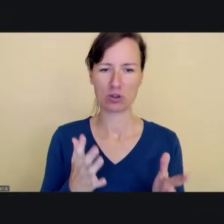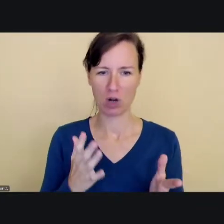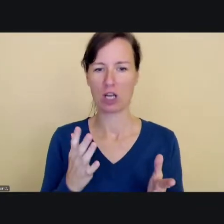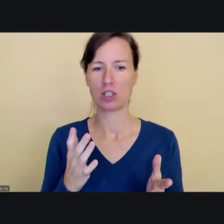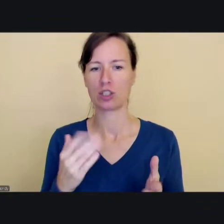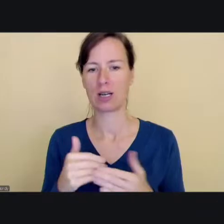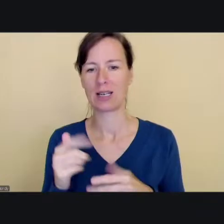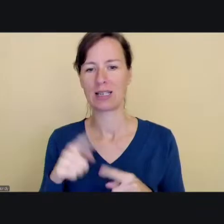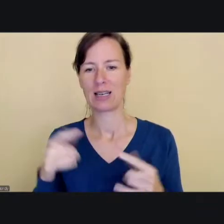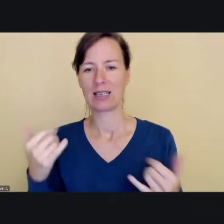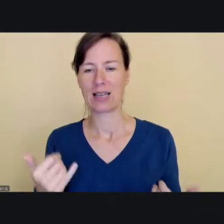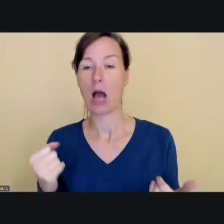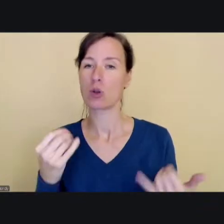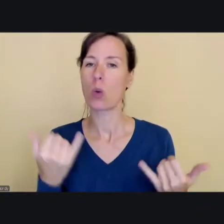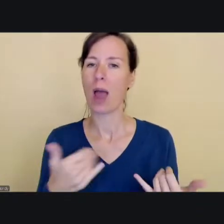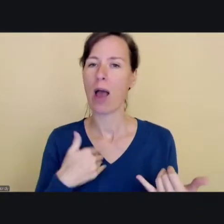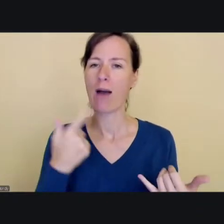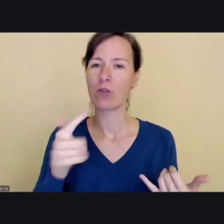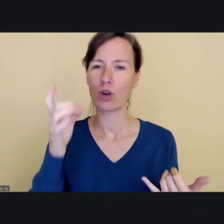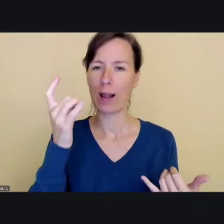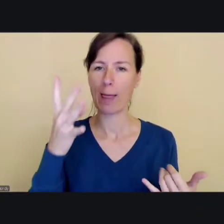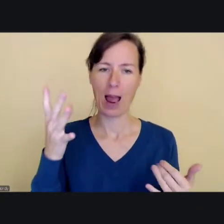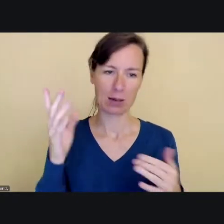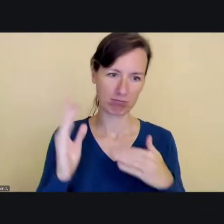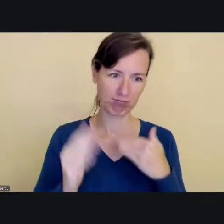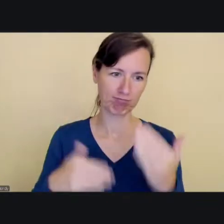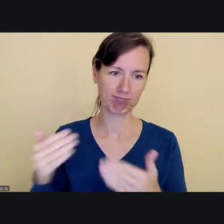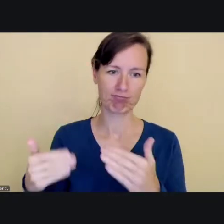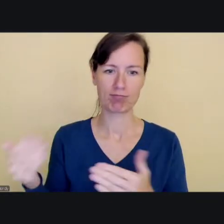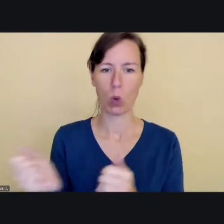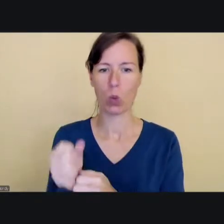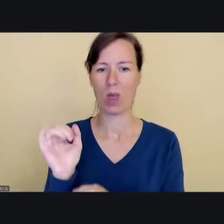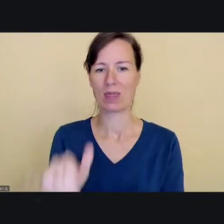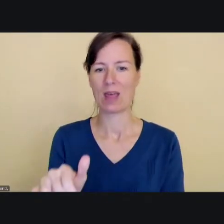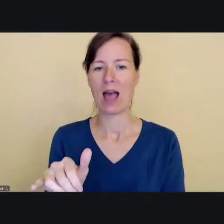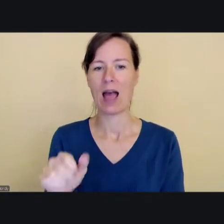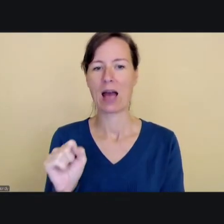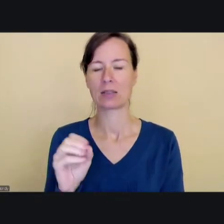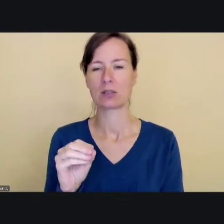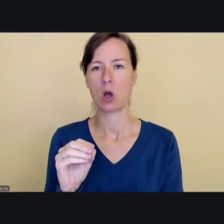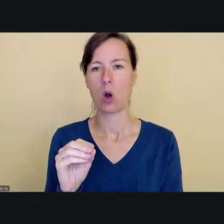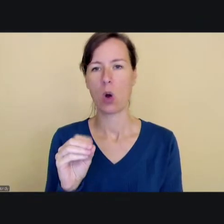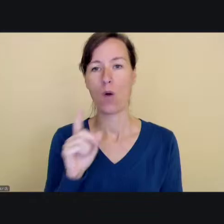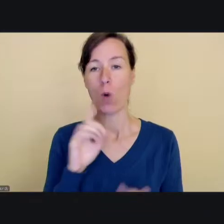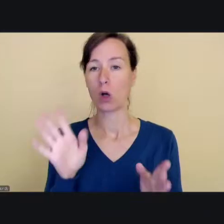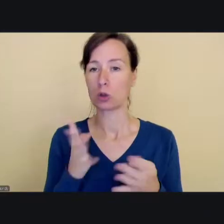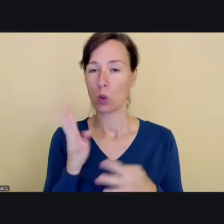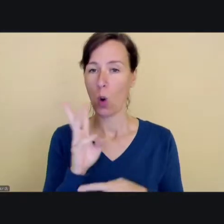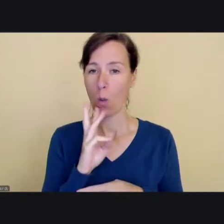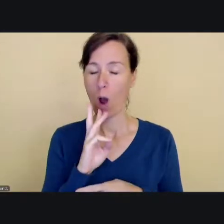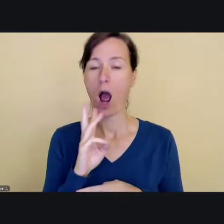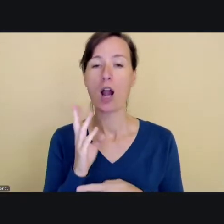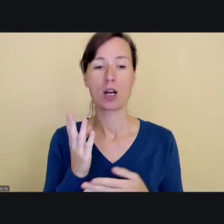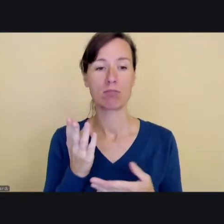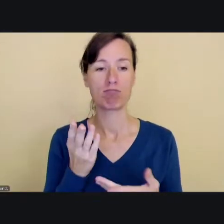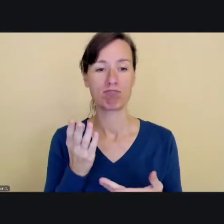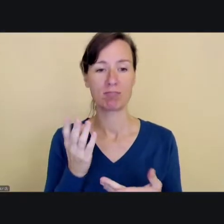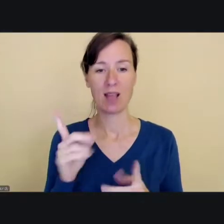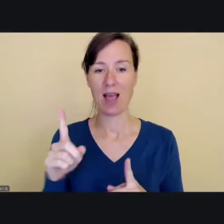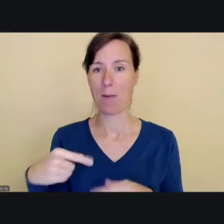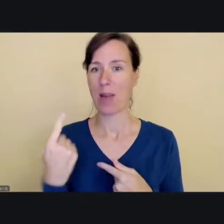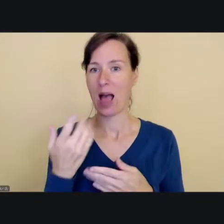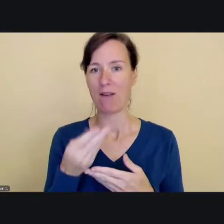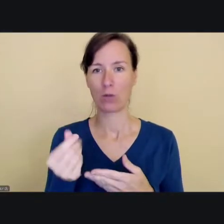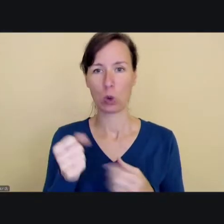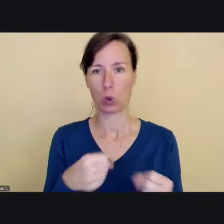town, the town over the past few years, we've made some adjustments to in collaboration with